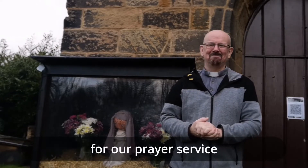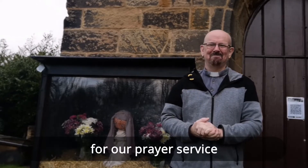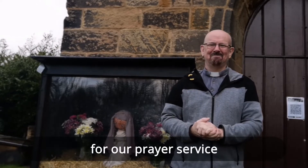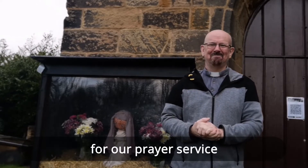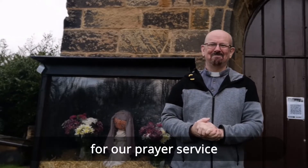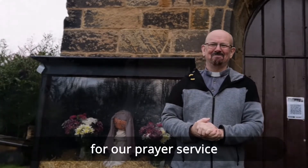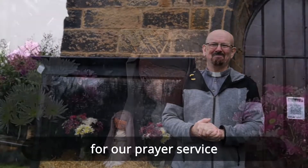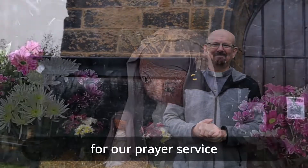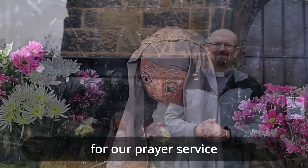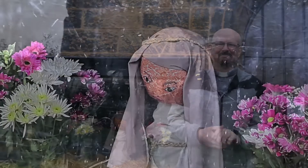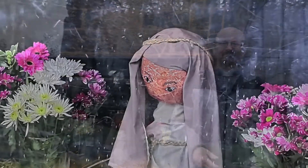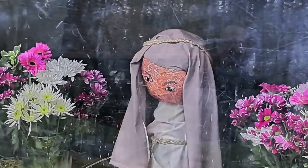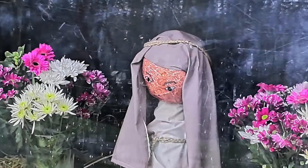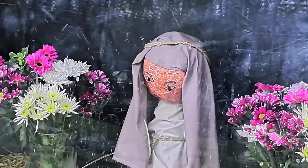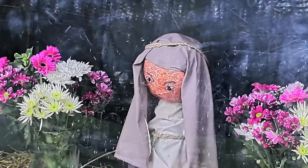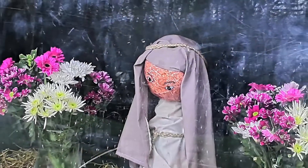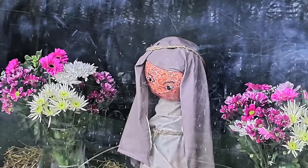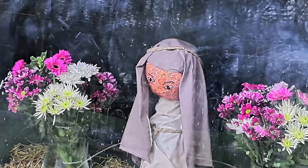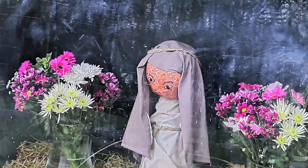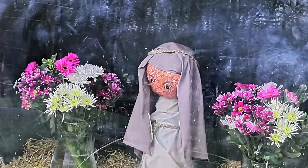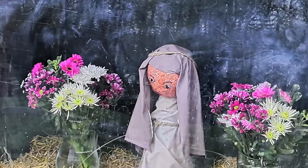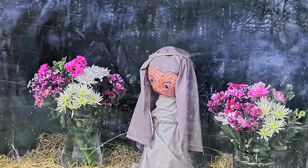service.